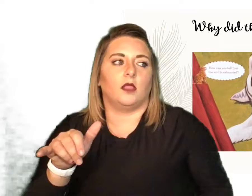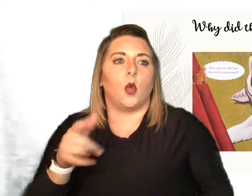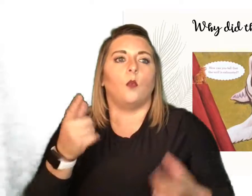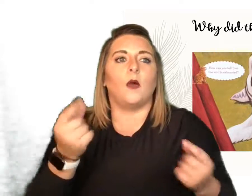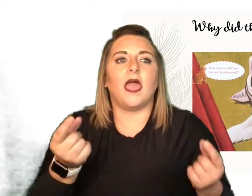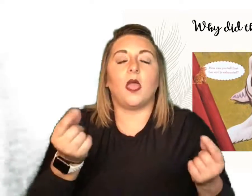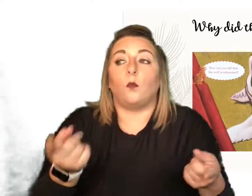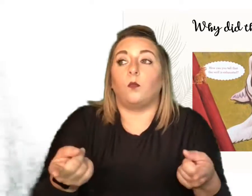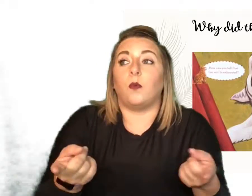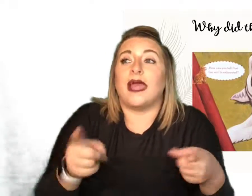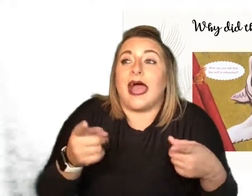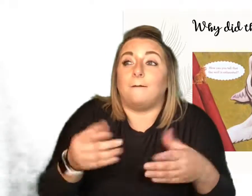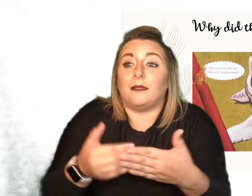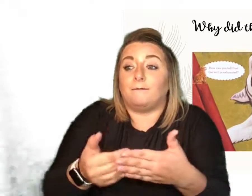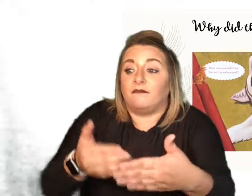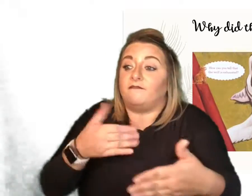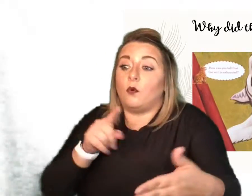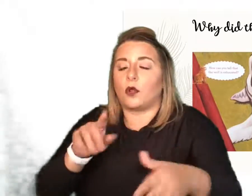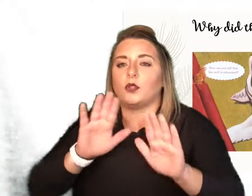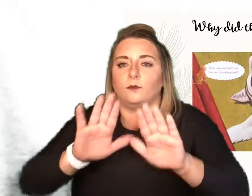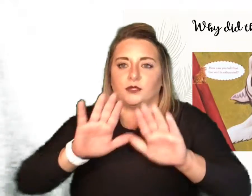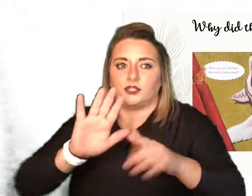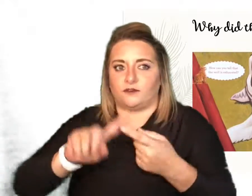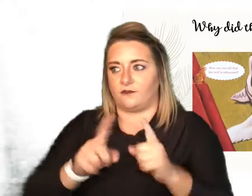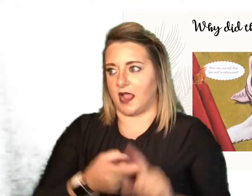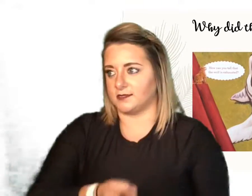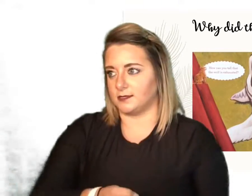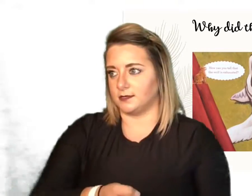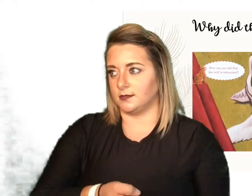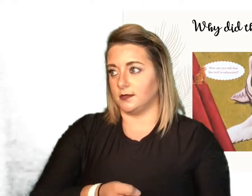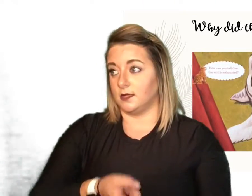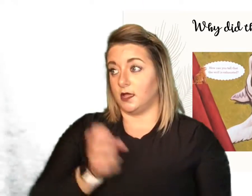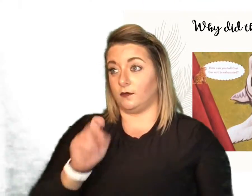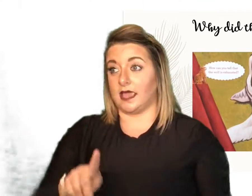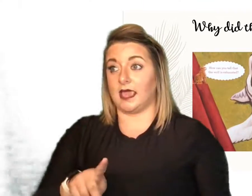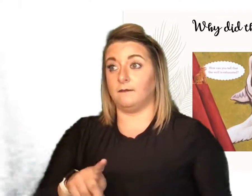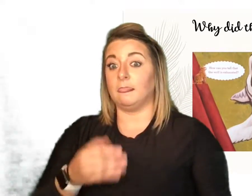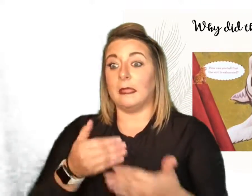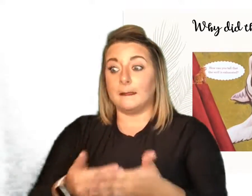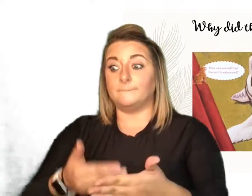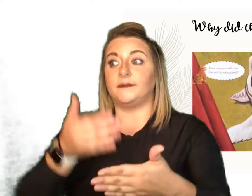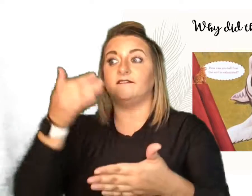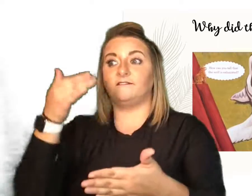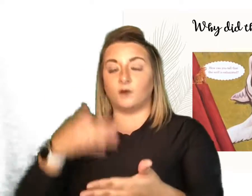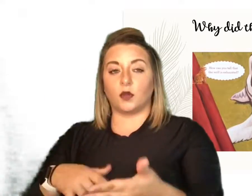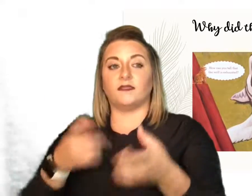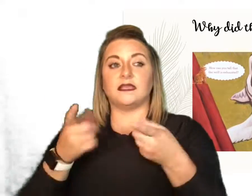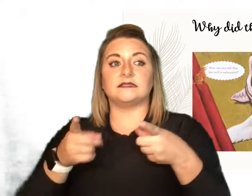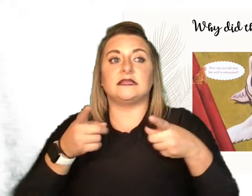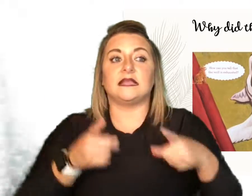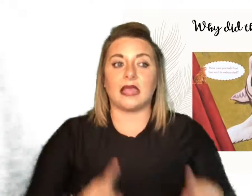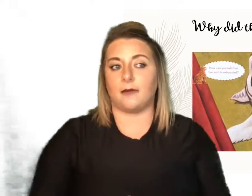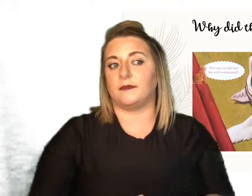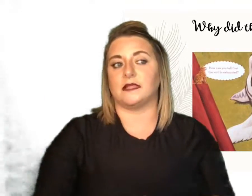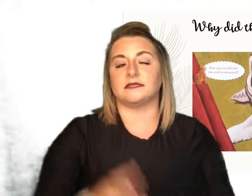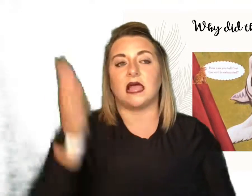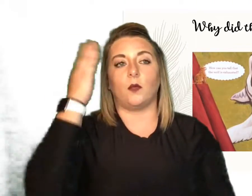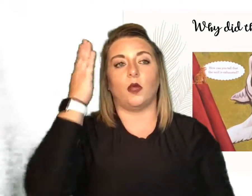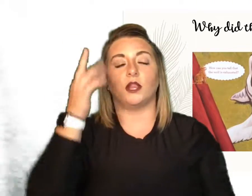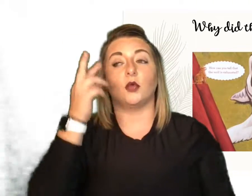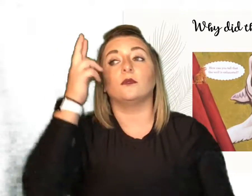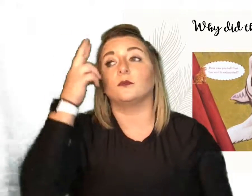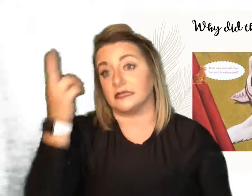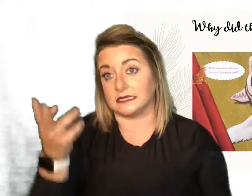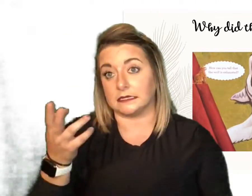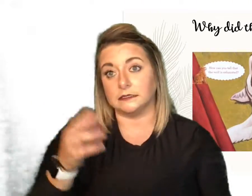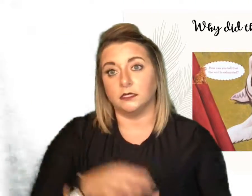that. What happened before you pushed your friend? Okay? Before the incident happened, I